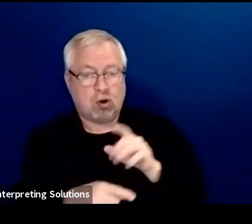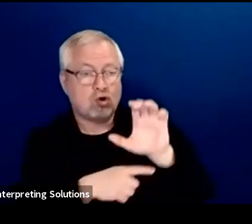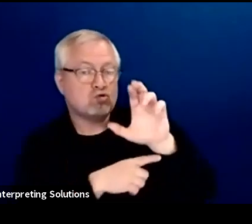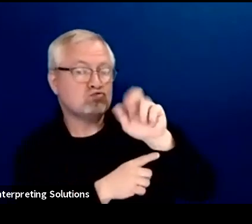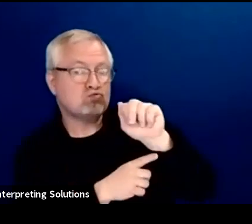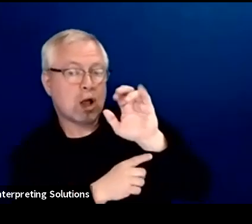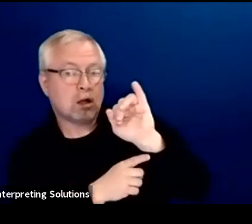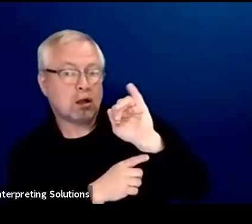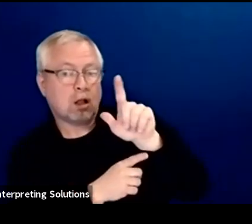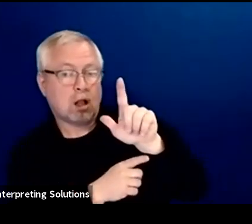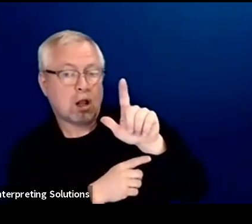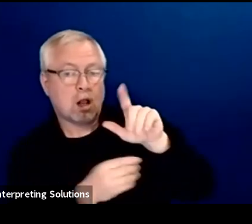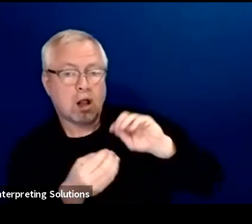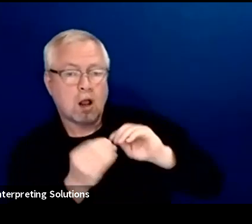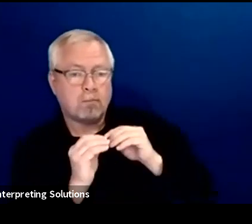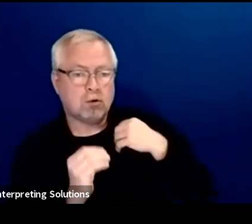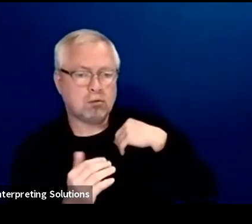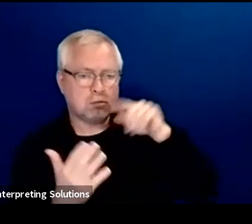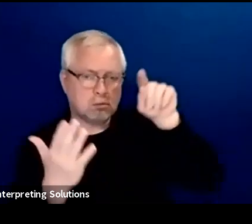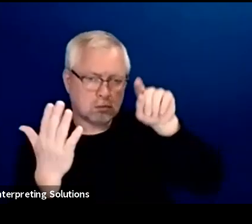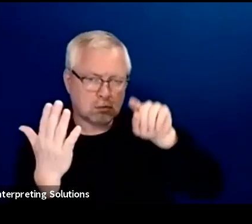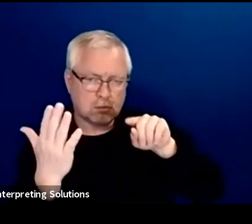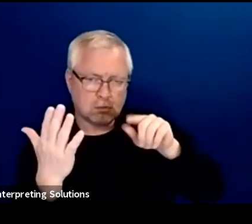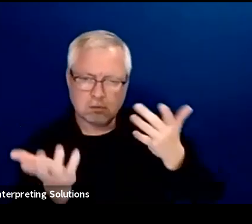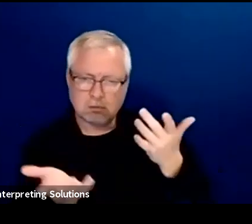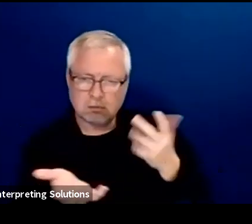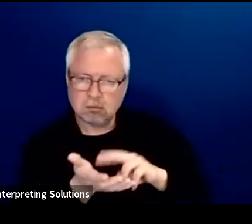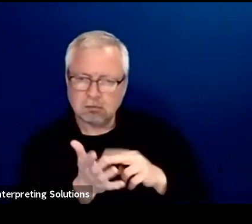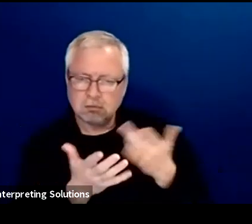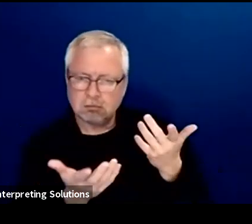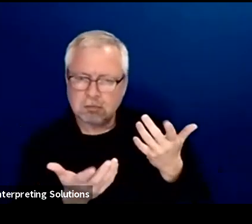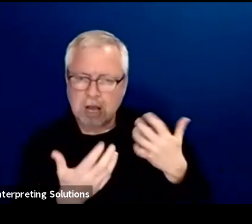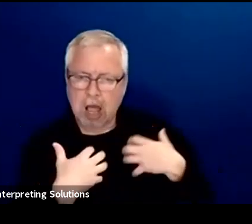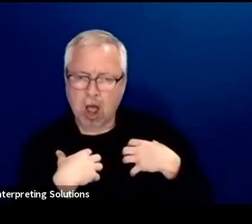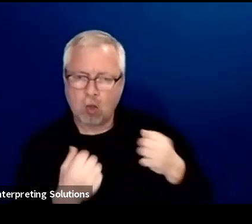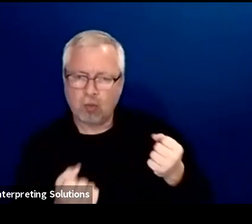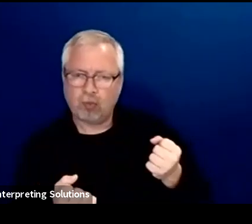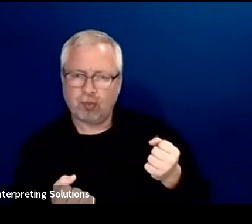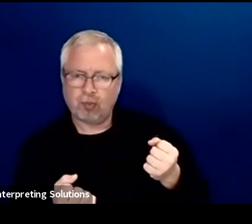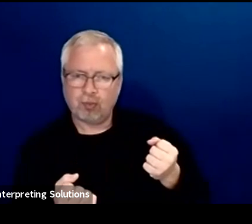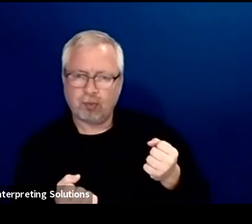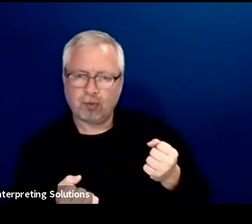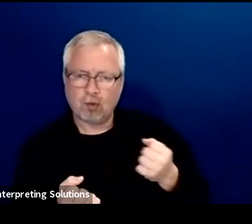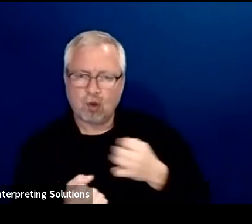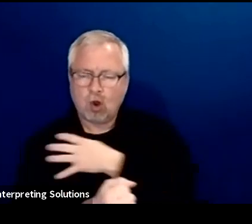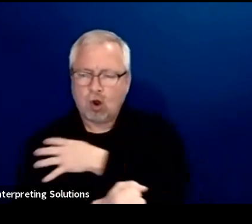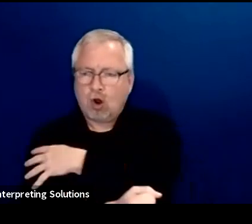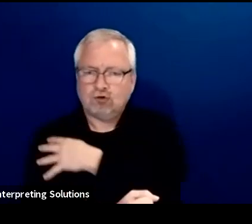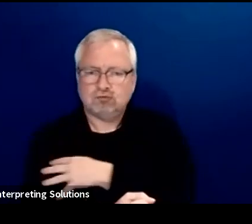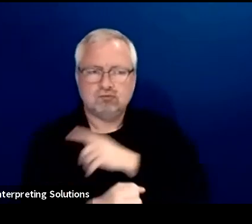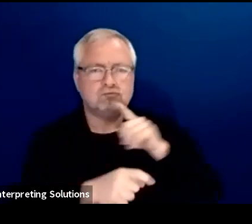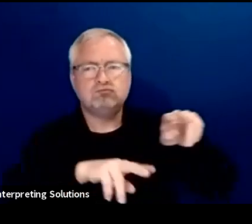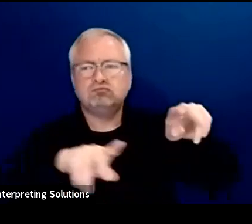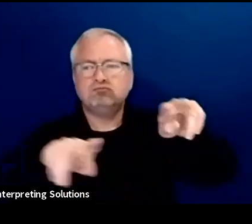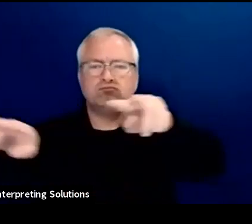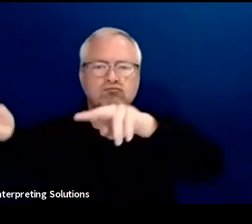and are health officials here concerned at anything that might look like disparities and how the pandemic is affecting communities of color?